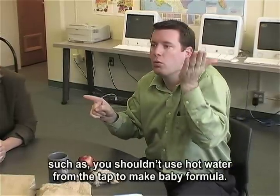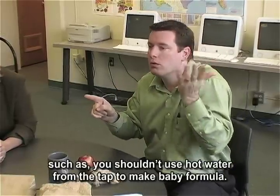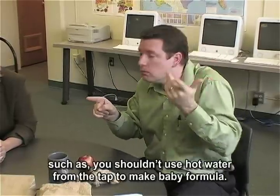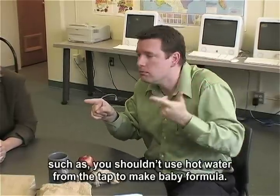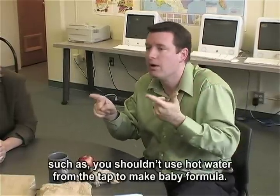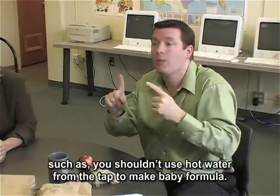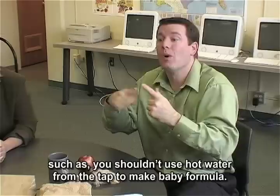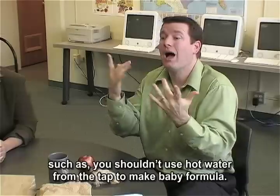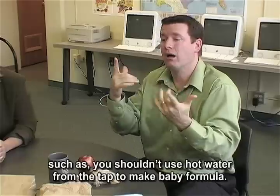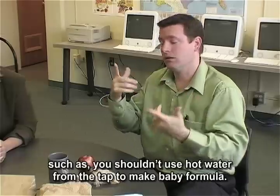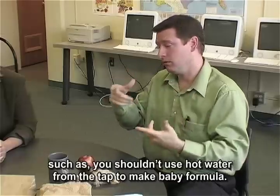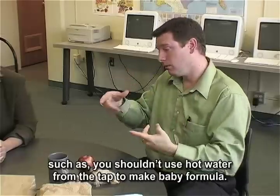tap to make baby formula.